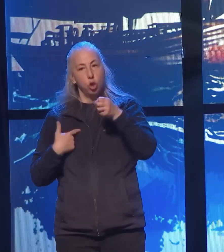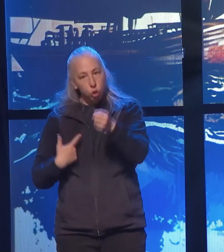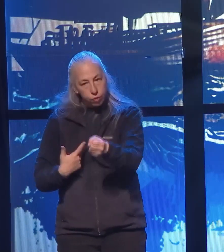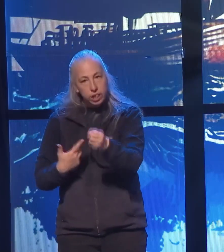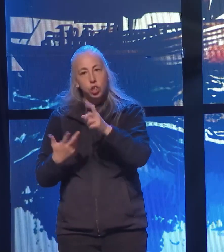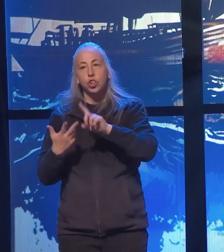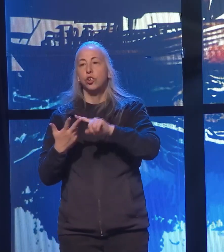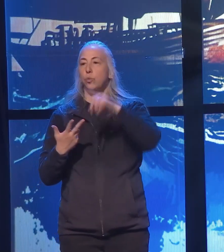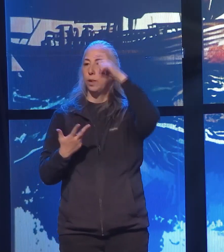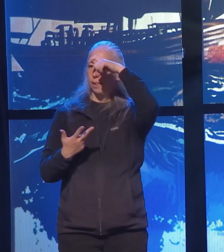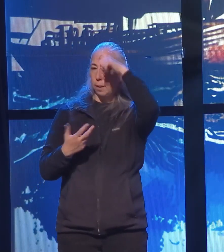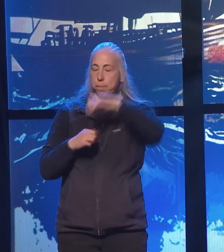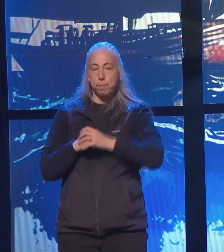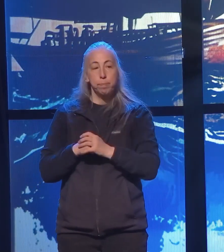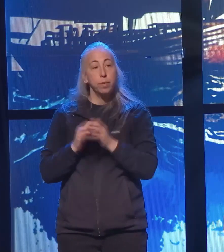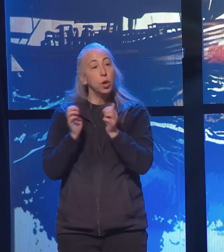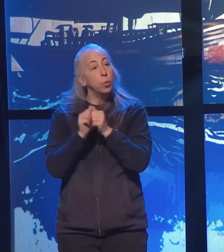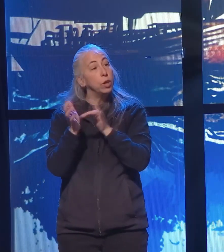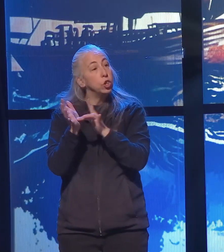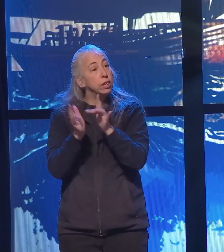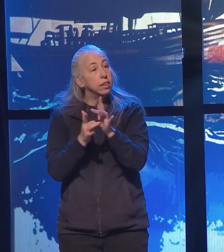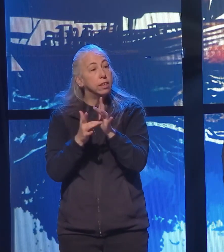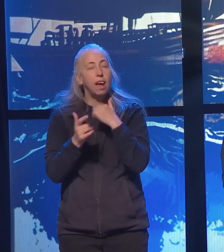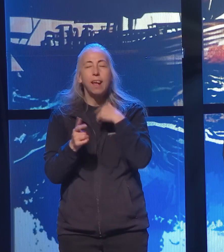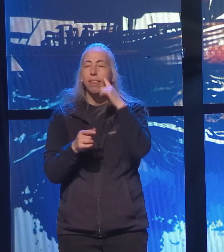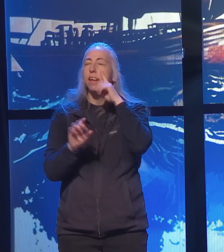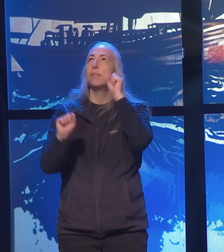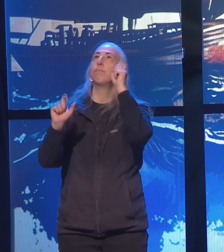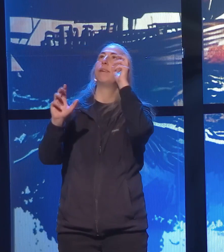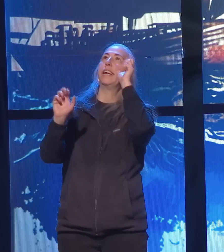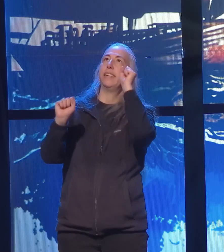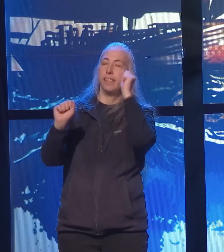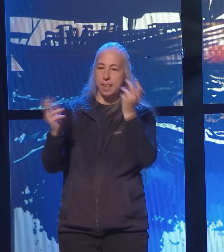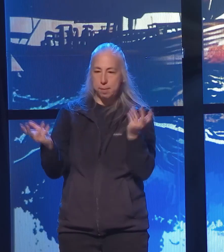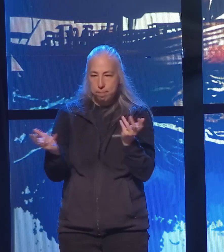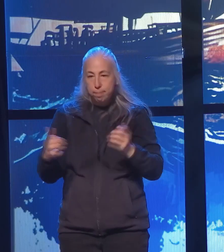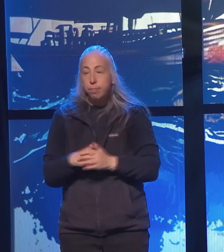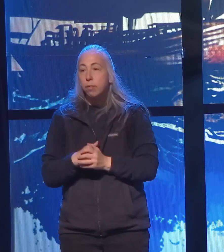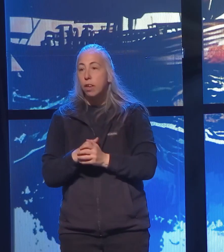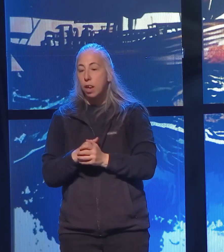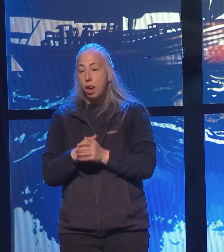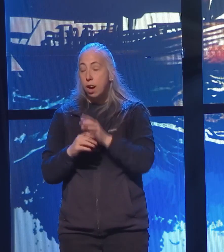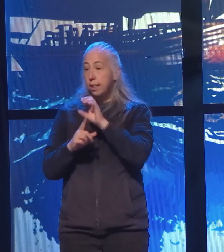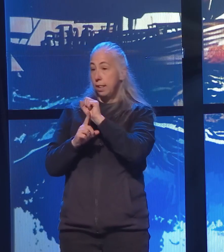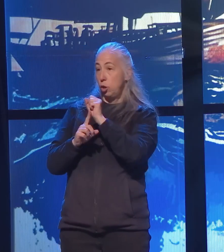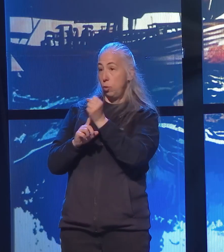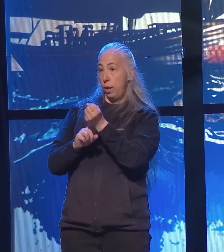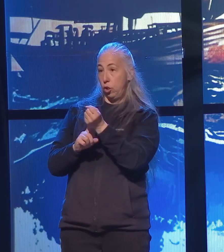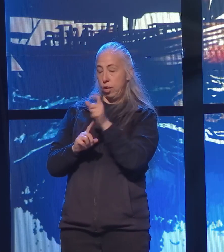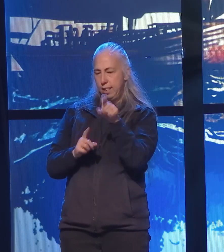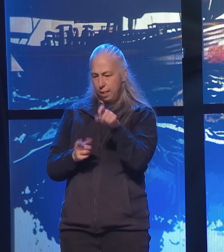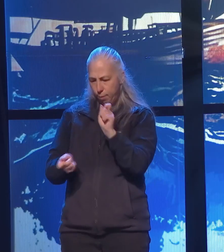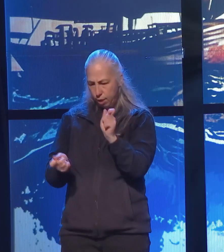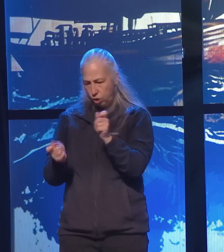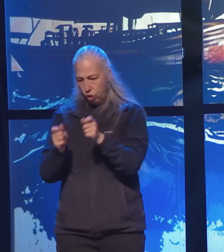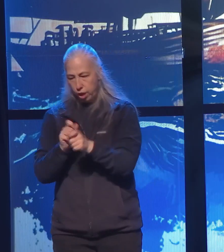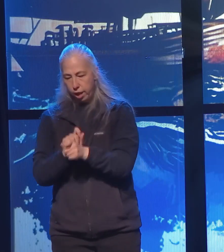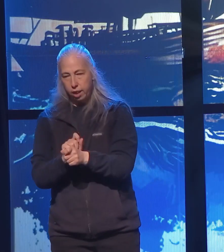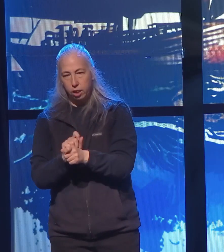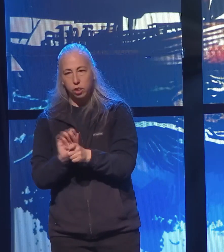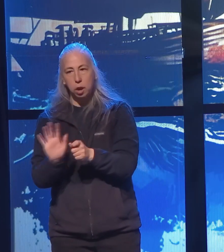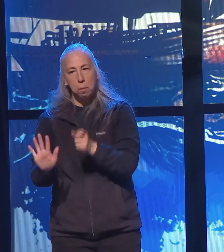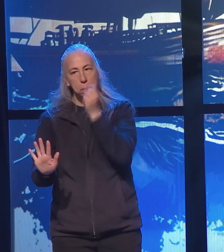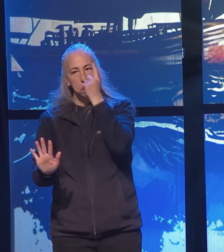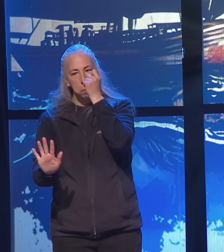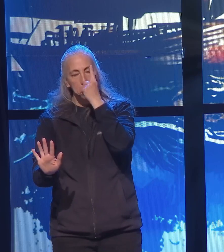here's the first thing about Jesus that I think is really amazing, right? When changing the situation, now lean into this a little